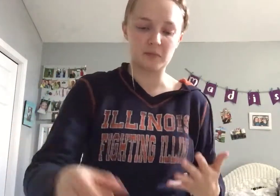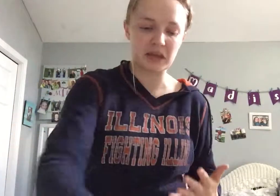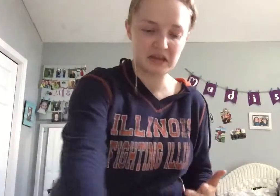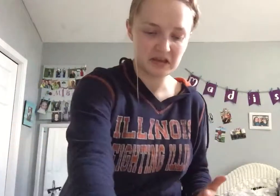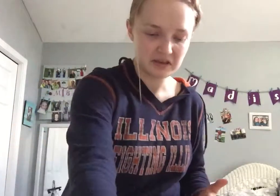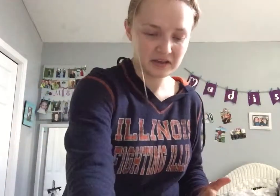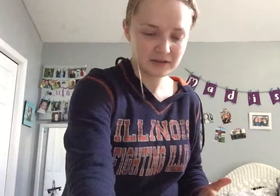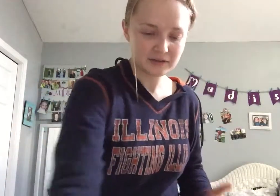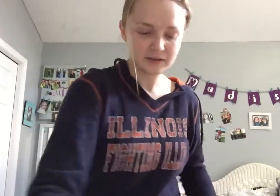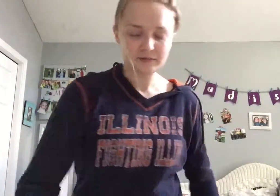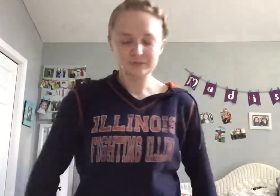coming.